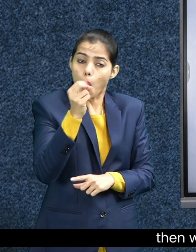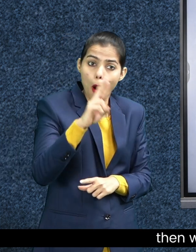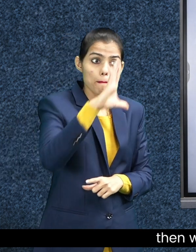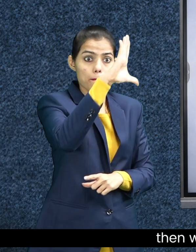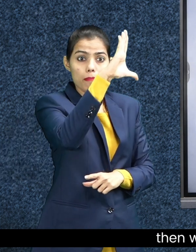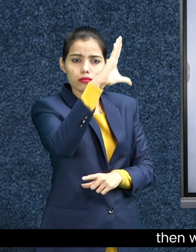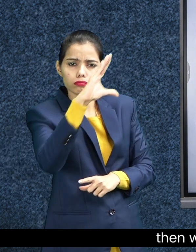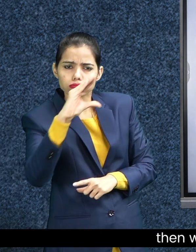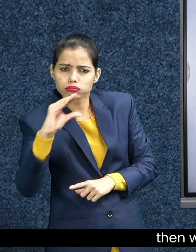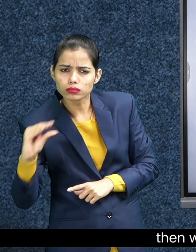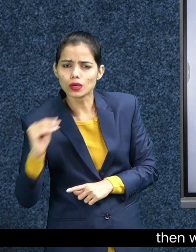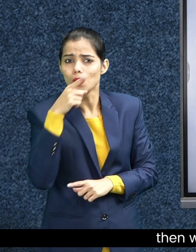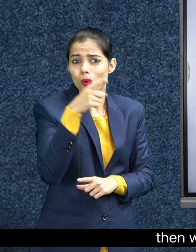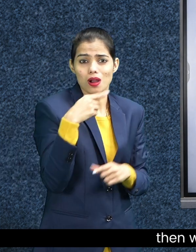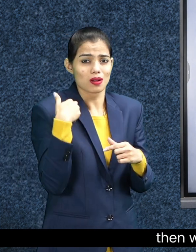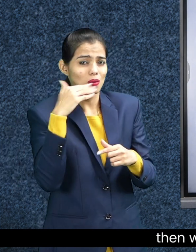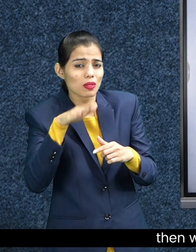can find the middle position of the data.